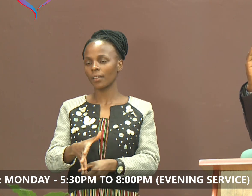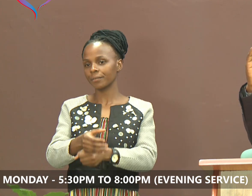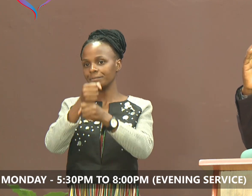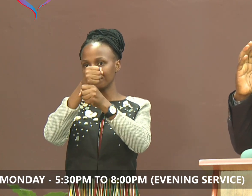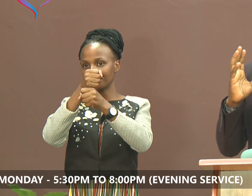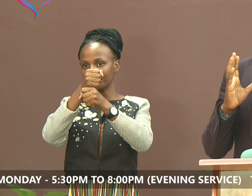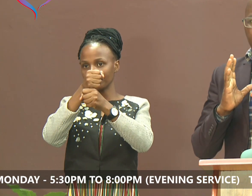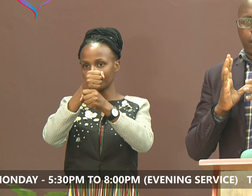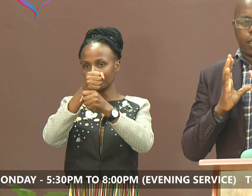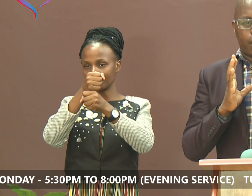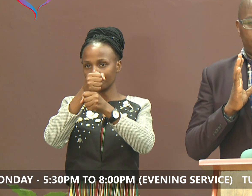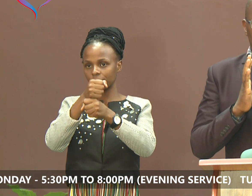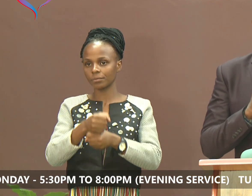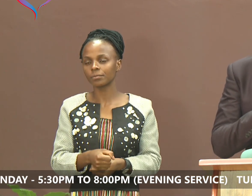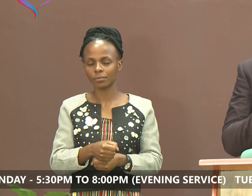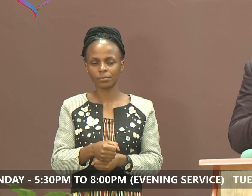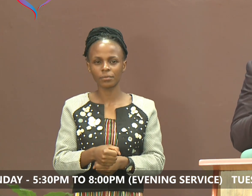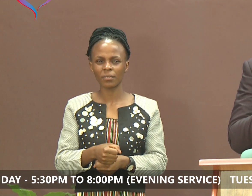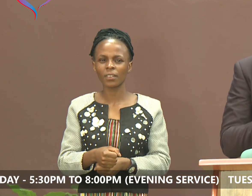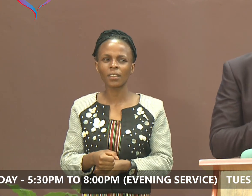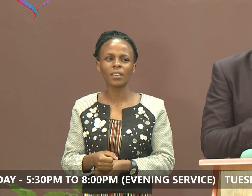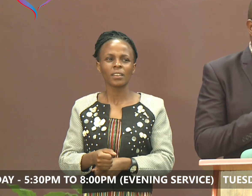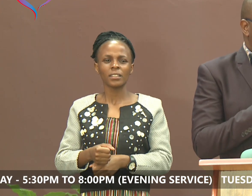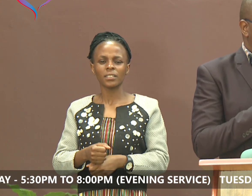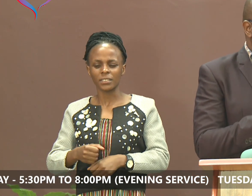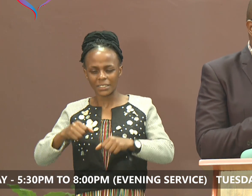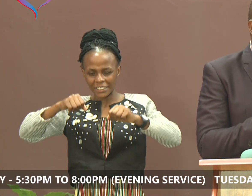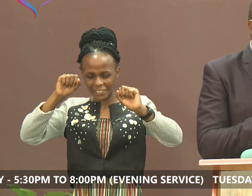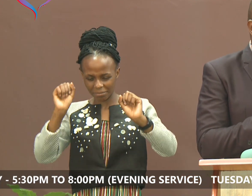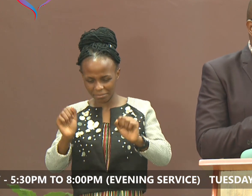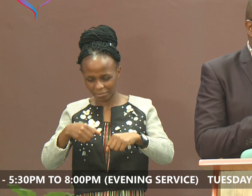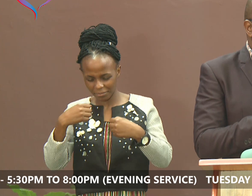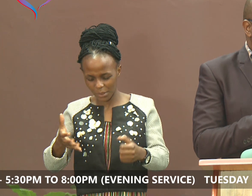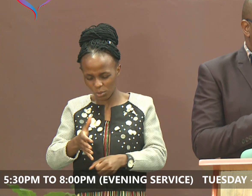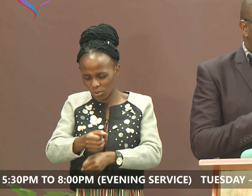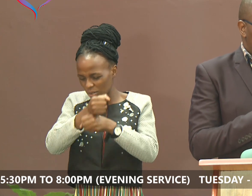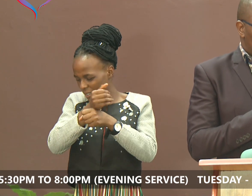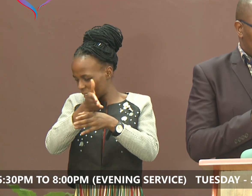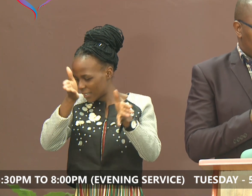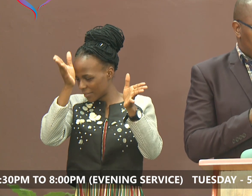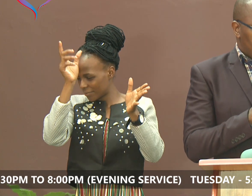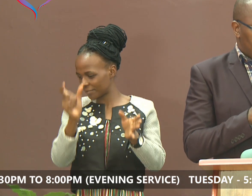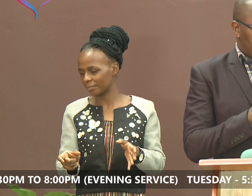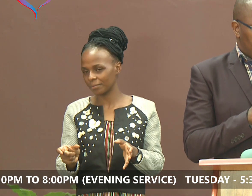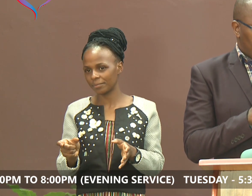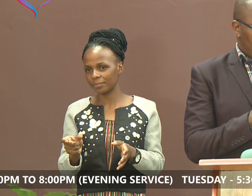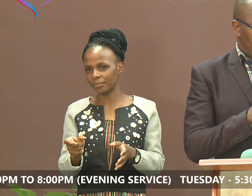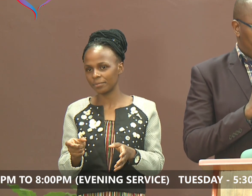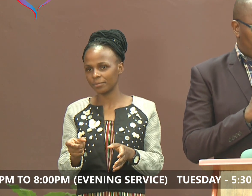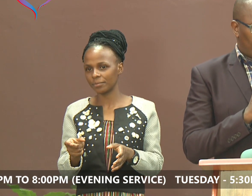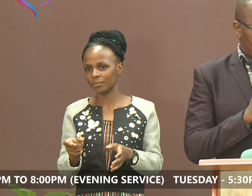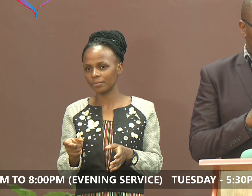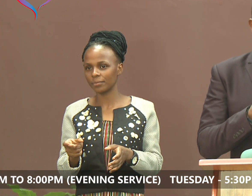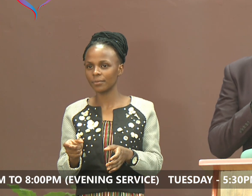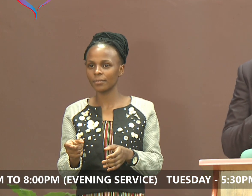trust. Owesigwa. You cannot trust anyone. Toyinza kwesiga muntu yenna. You can,